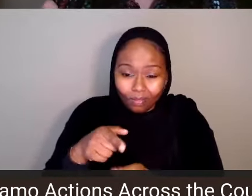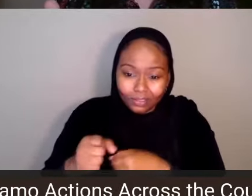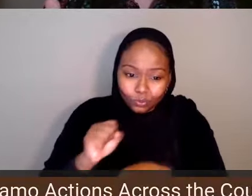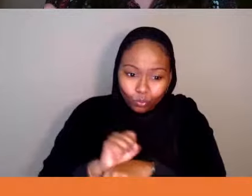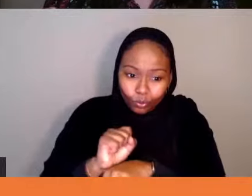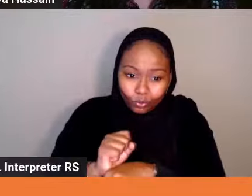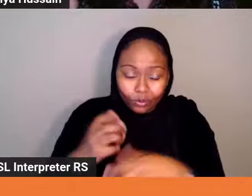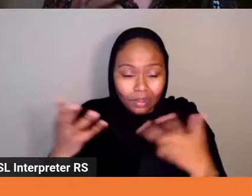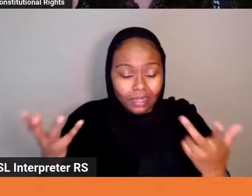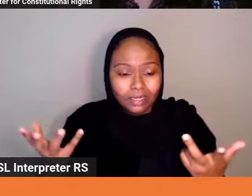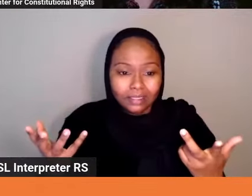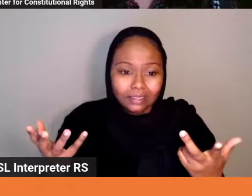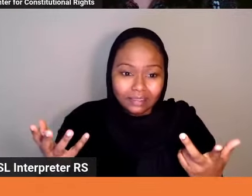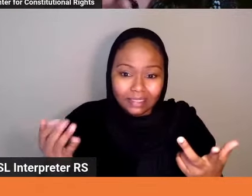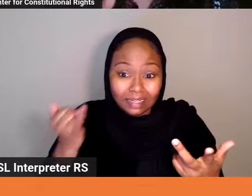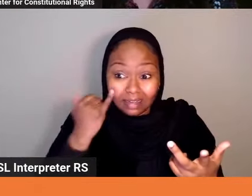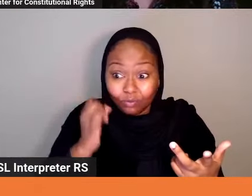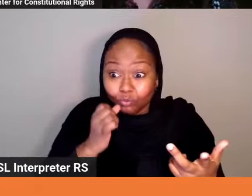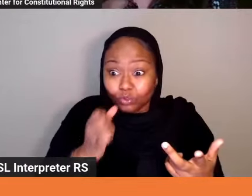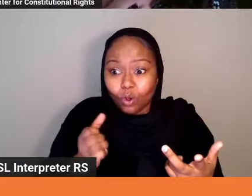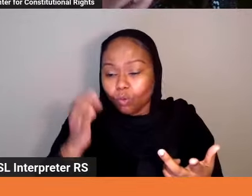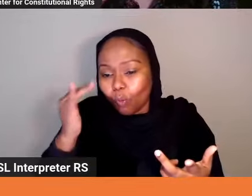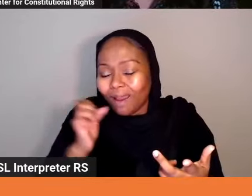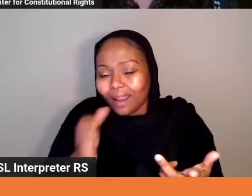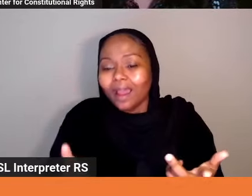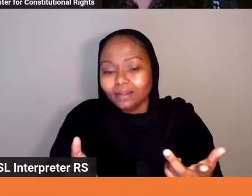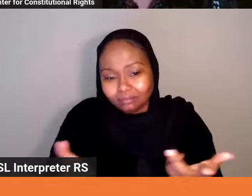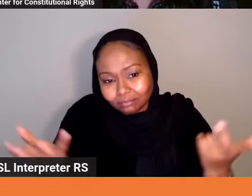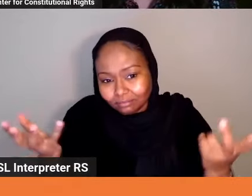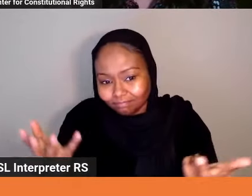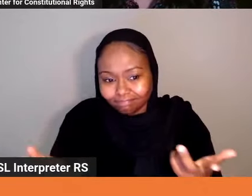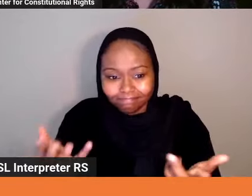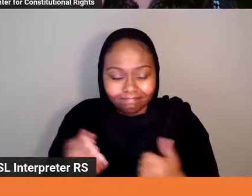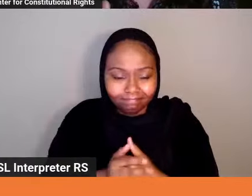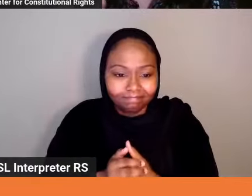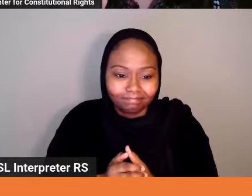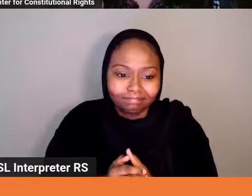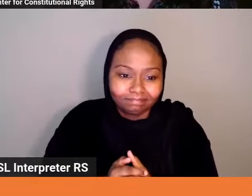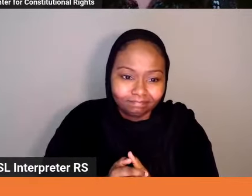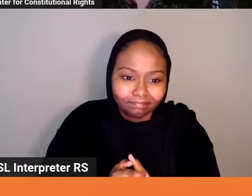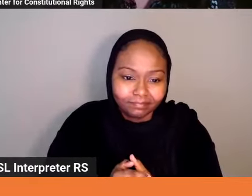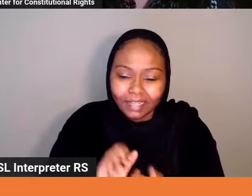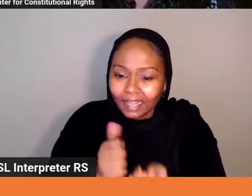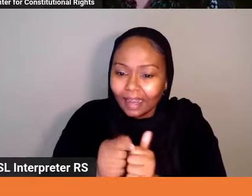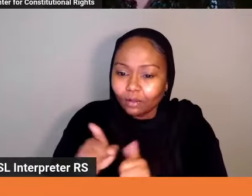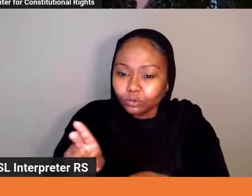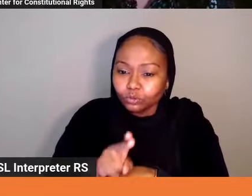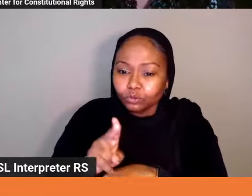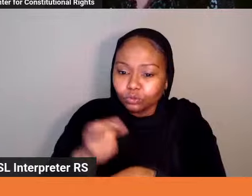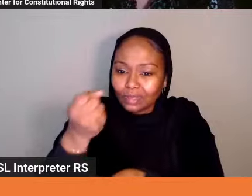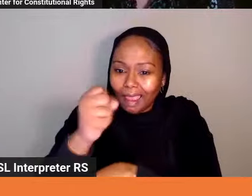not, you know, why not? And sort of how have you used activism to kind of fill that gap?